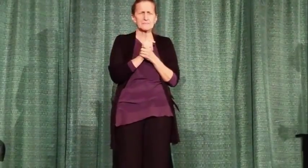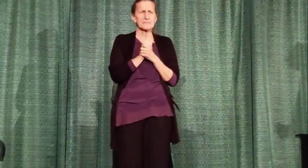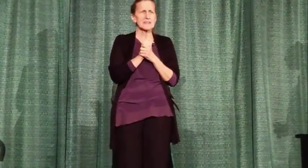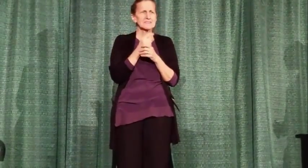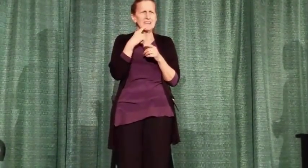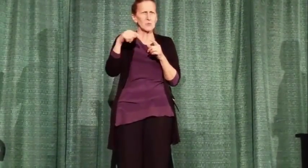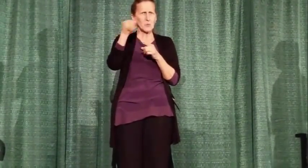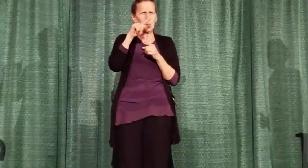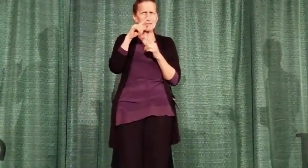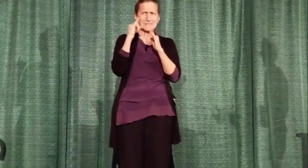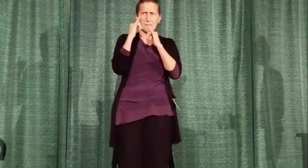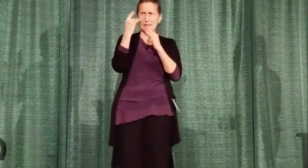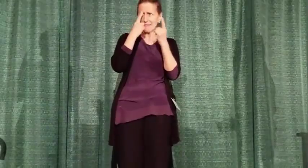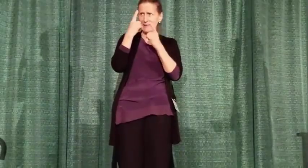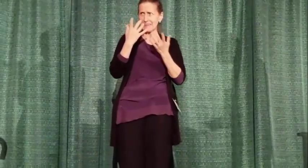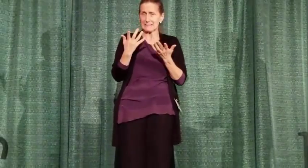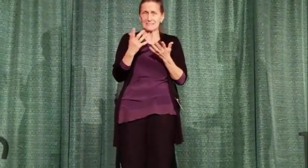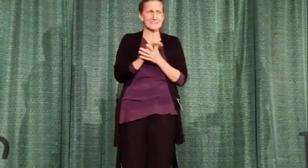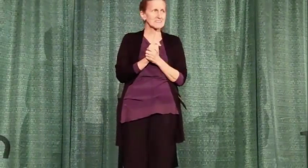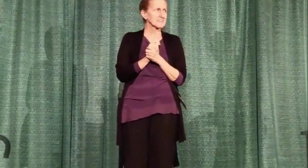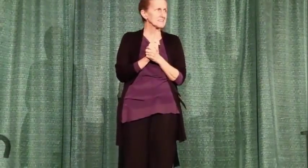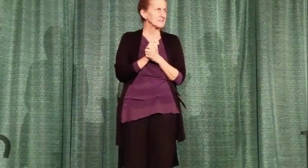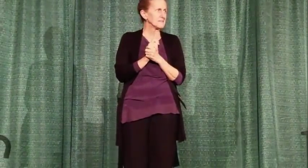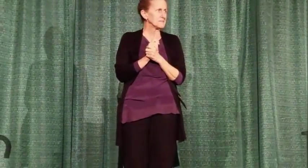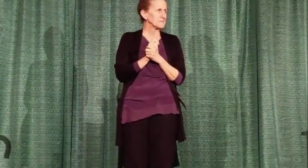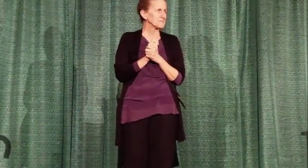You guys must think like I think.